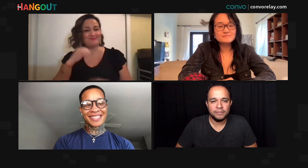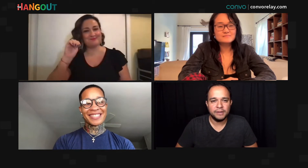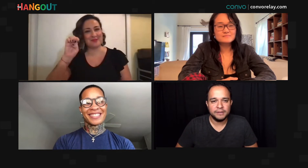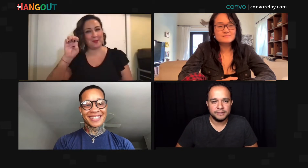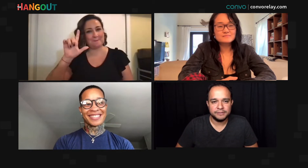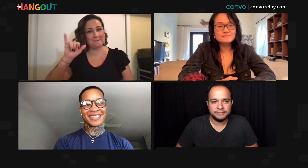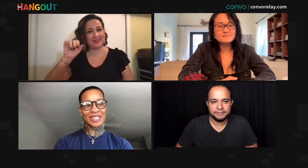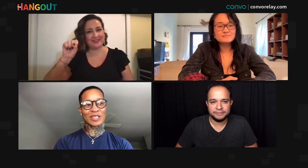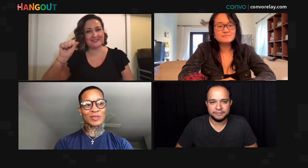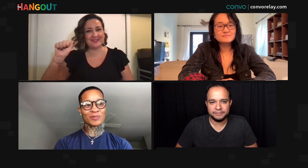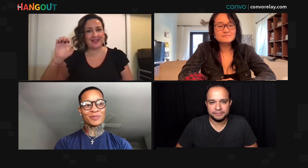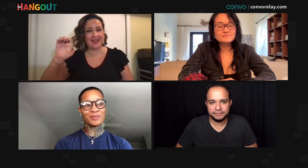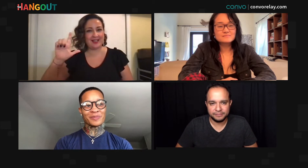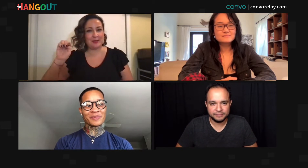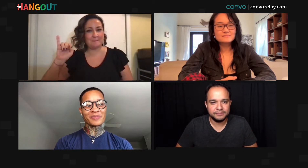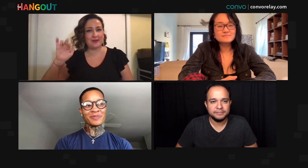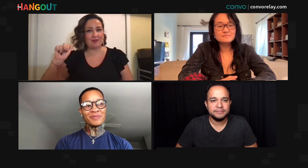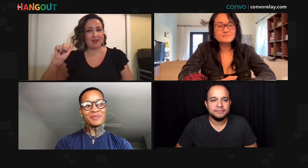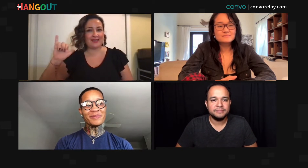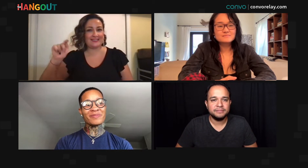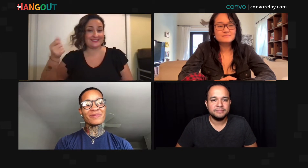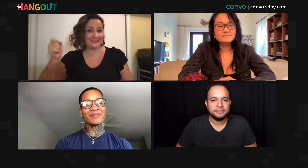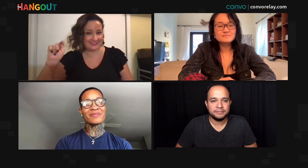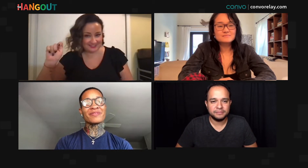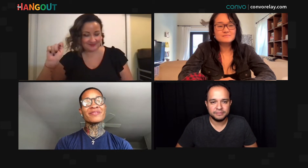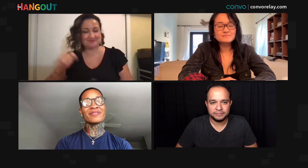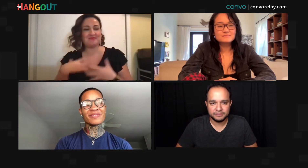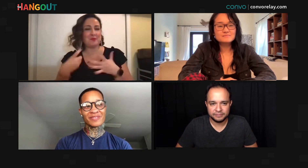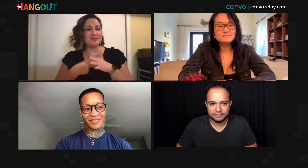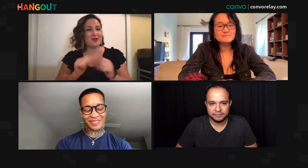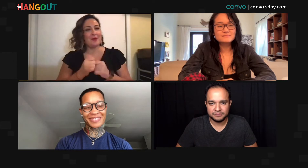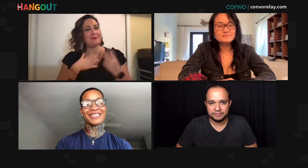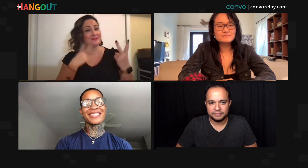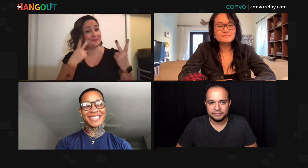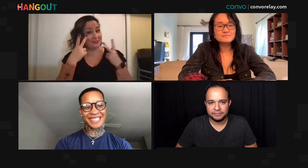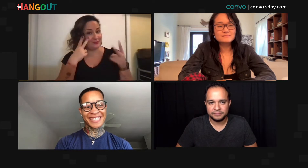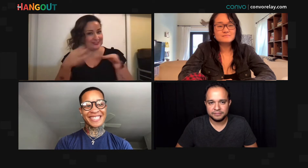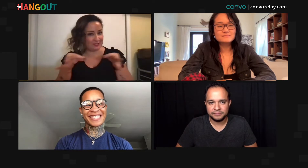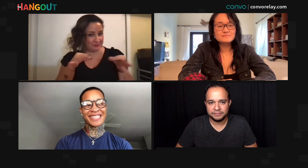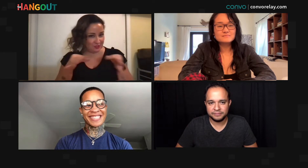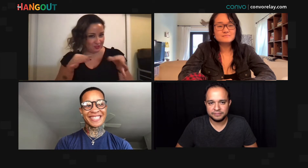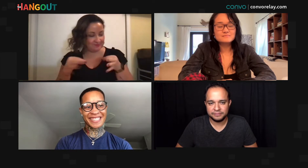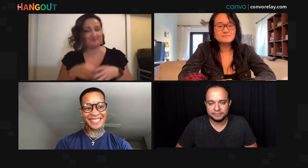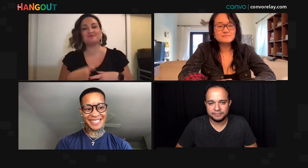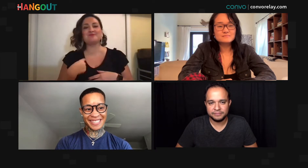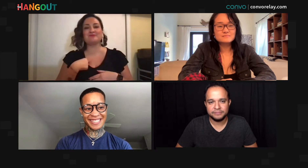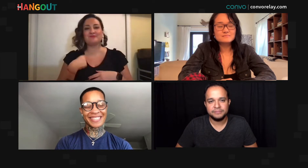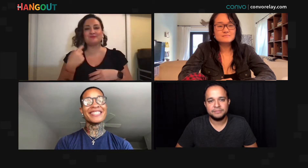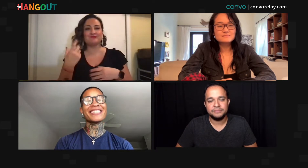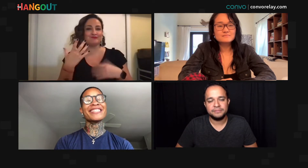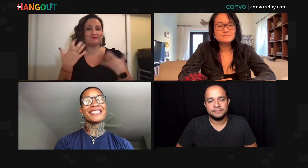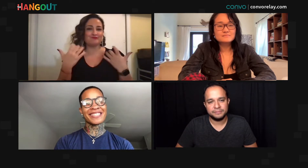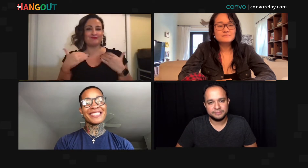and journey. I'm Melissa Yingst, and I'm going to give you my visual